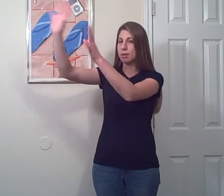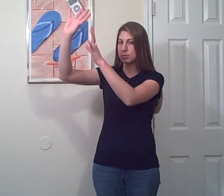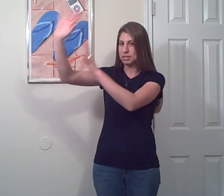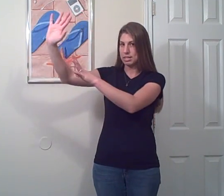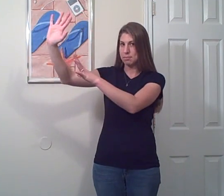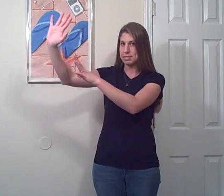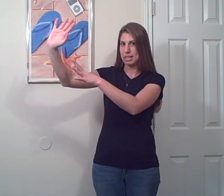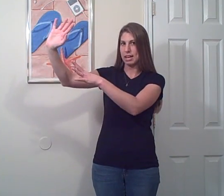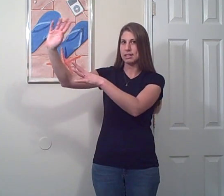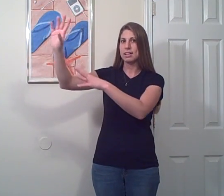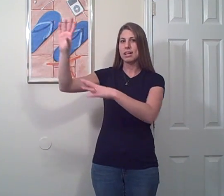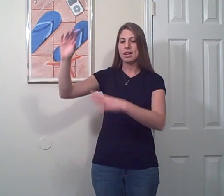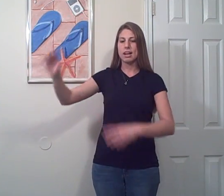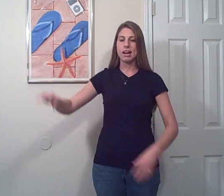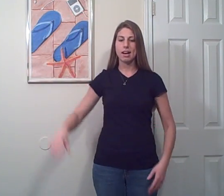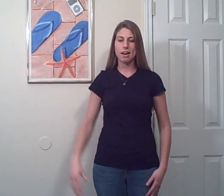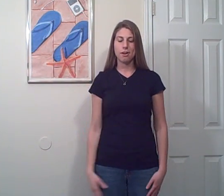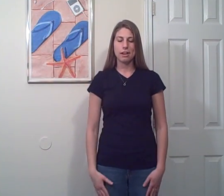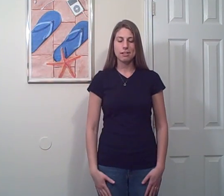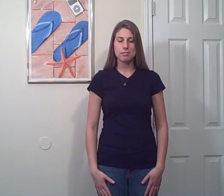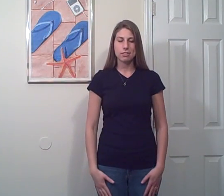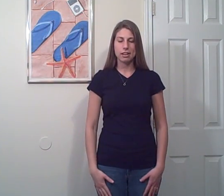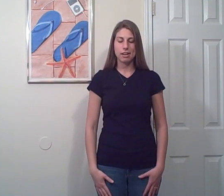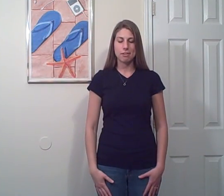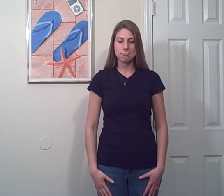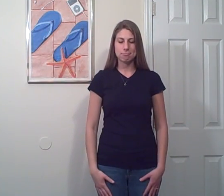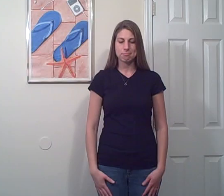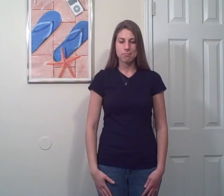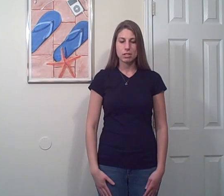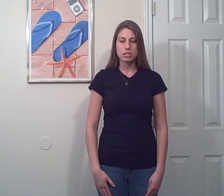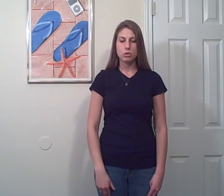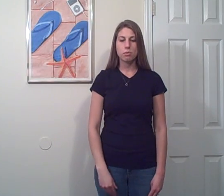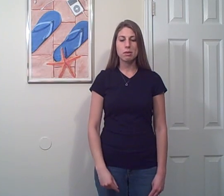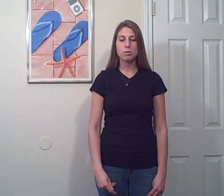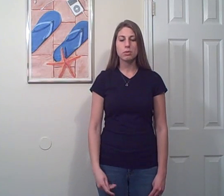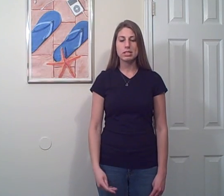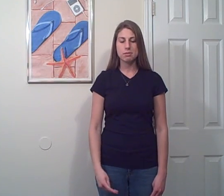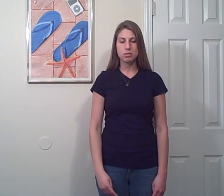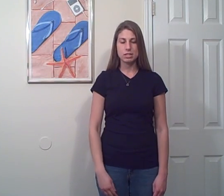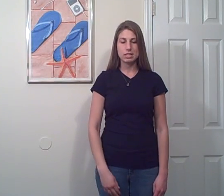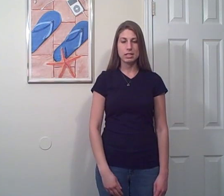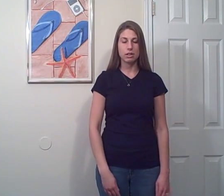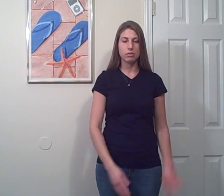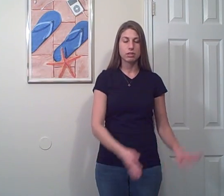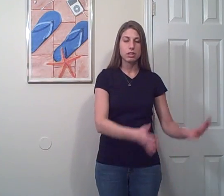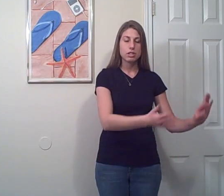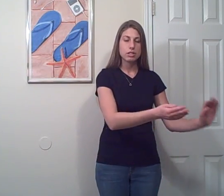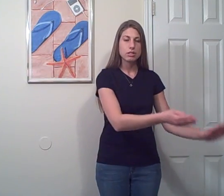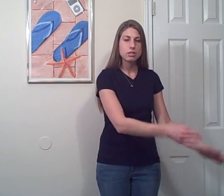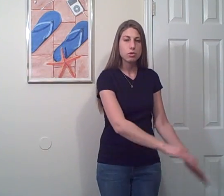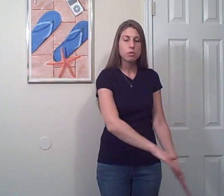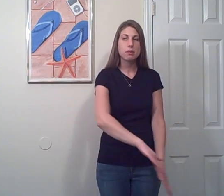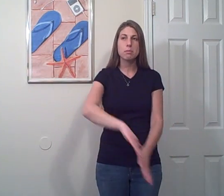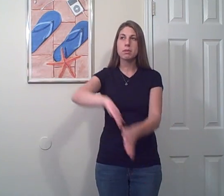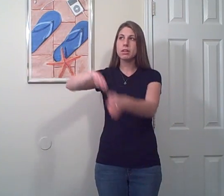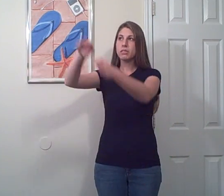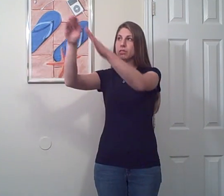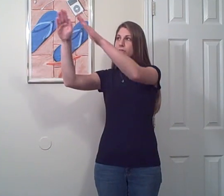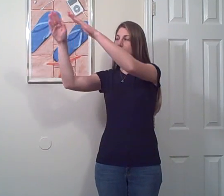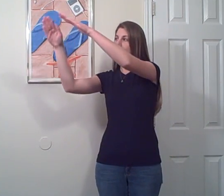on the same side. Alright, so remember redemption's hill. So remember, you can go